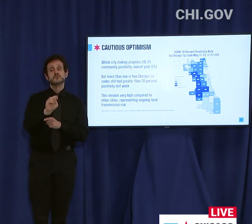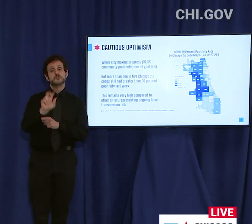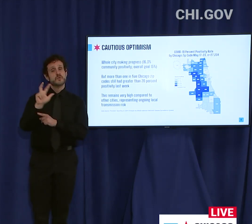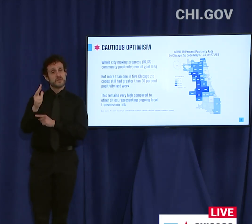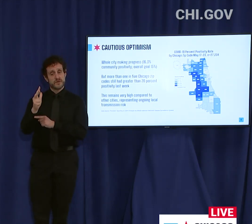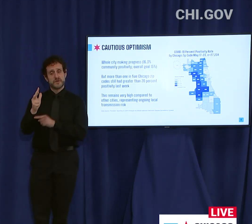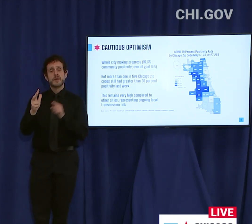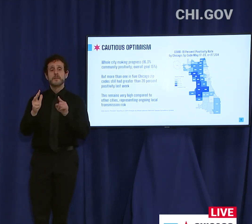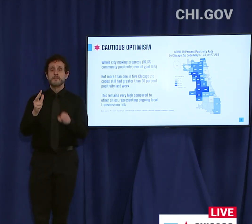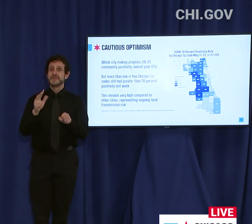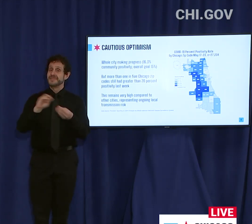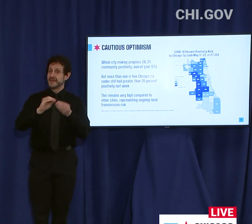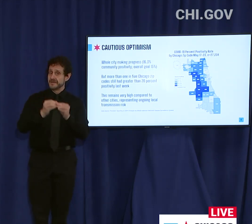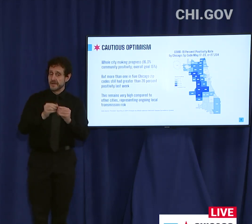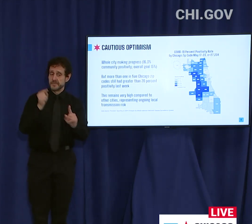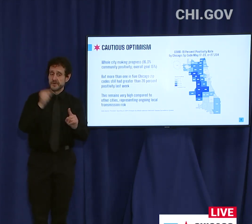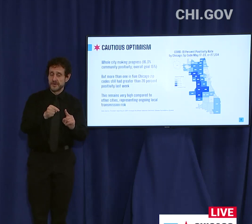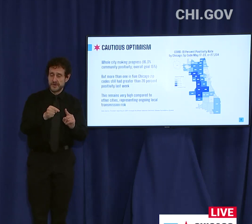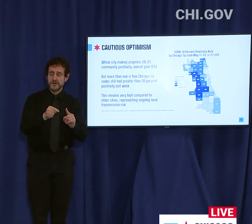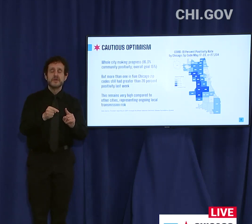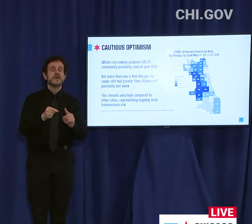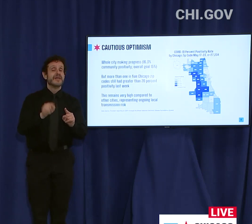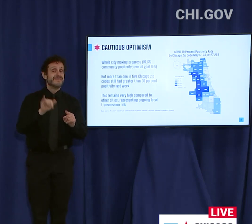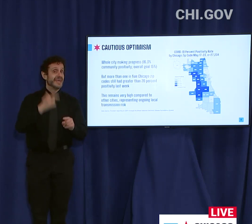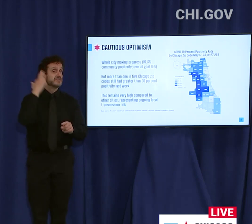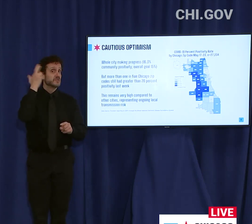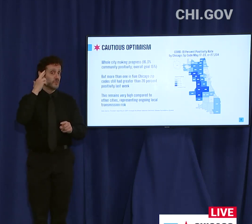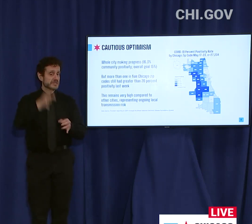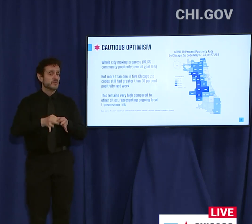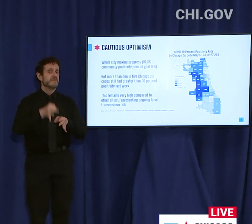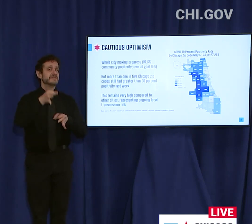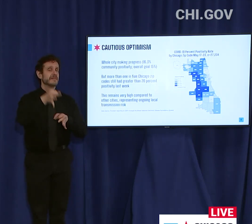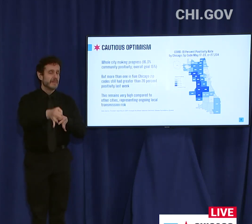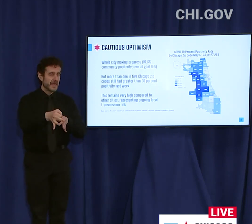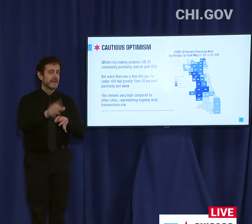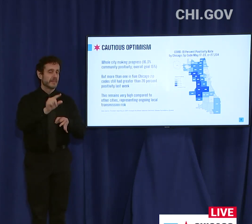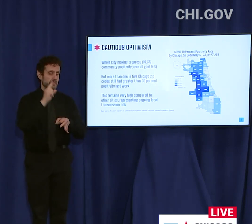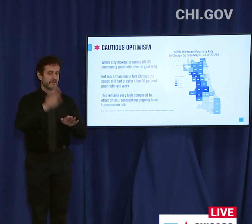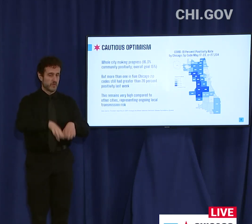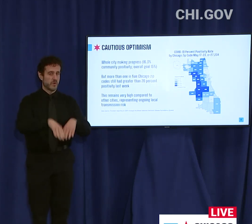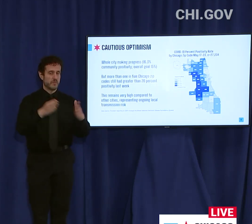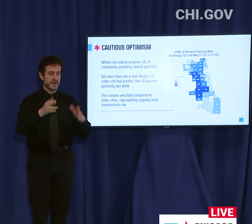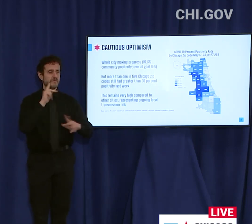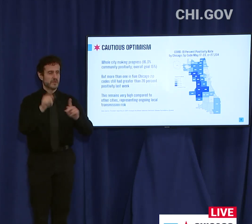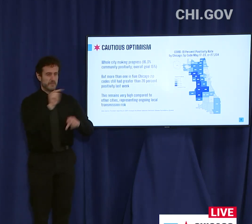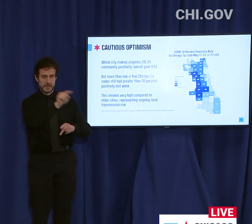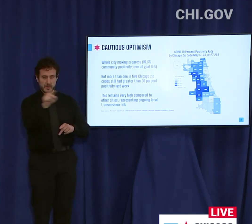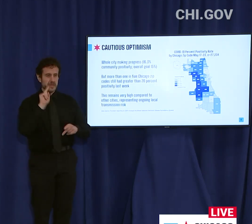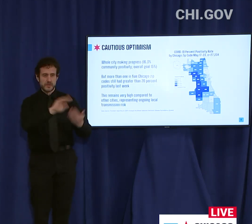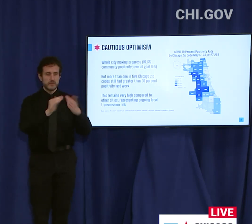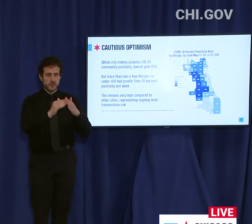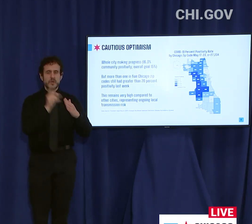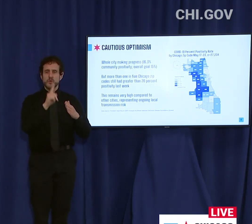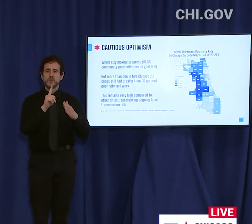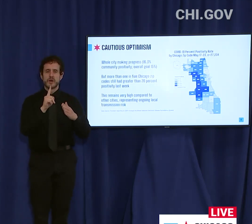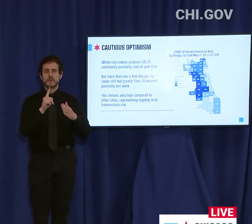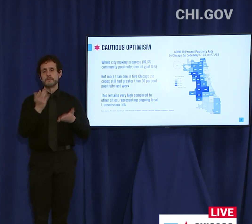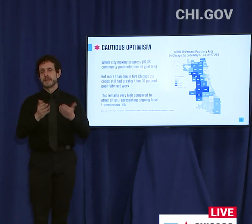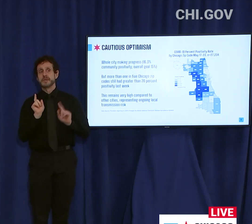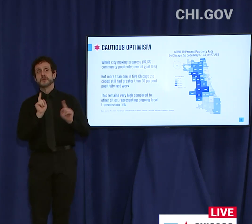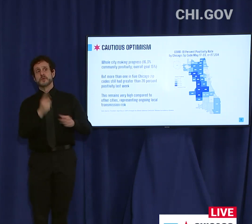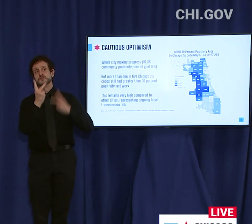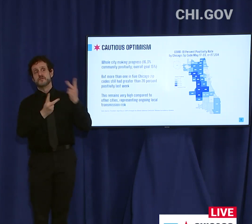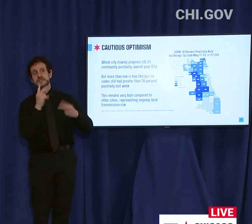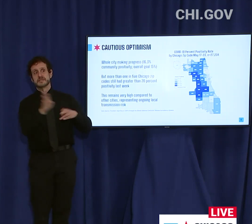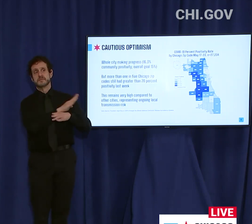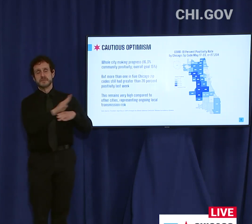positivity is the one that makes the difference for the people in the community who are coming into the businesses, who are starting to come